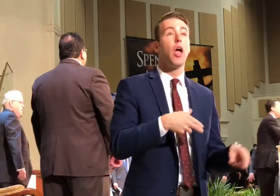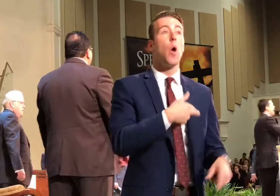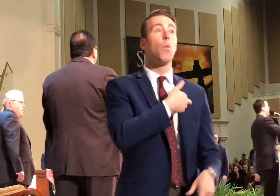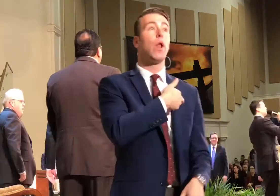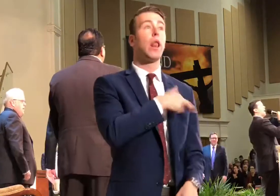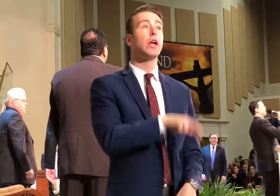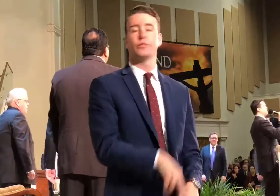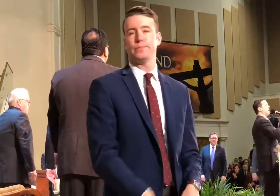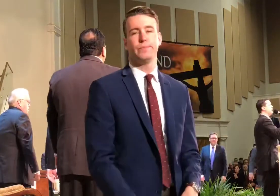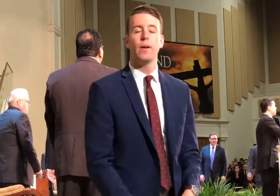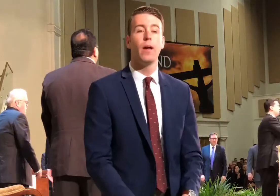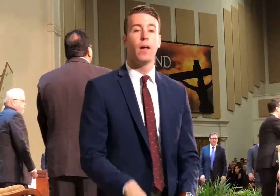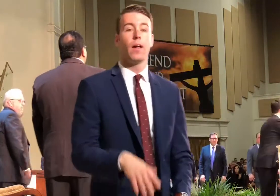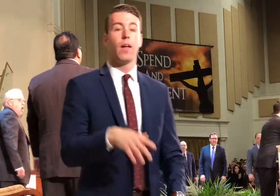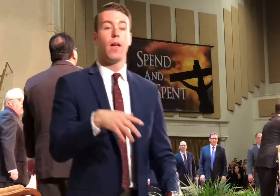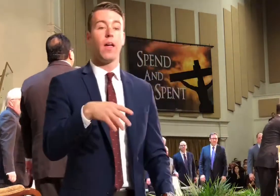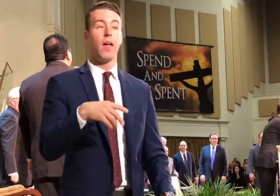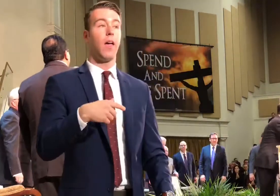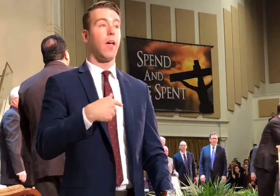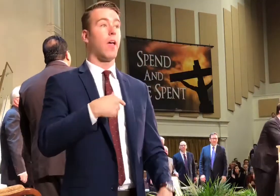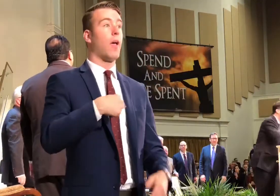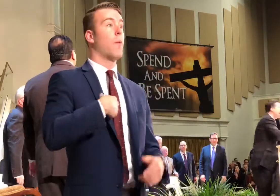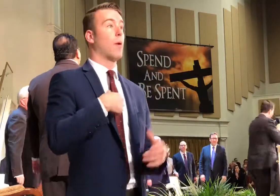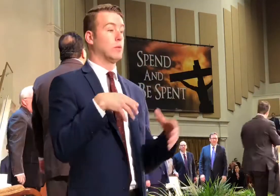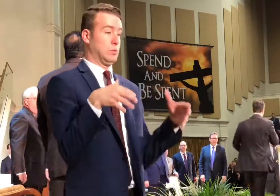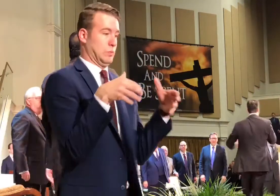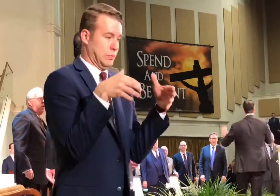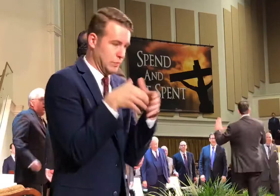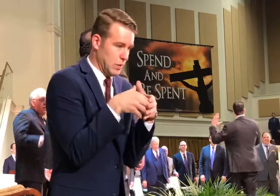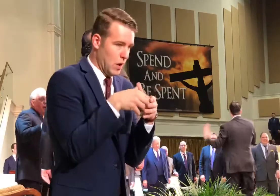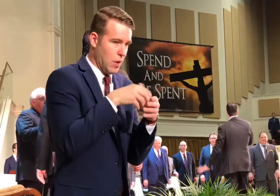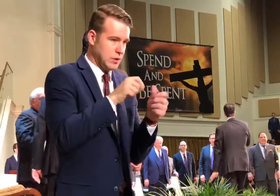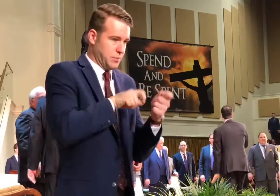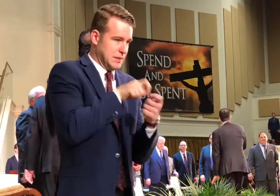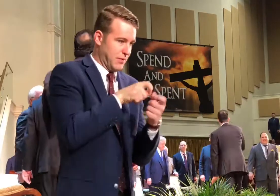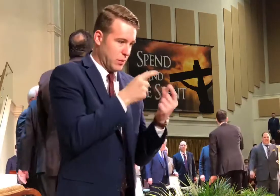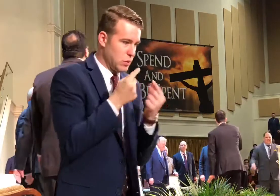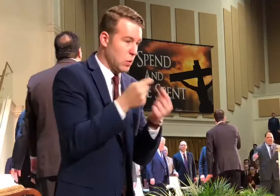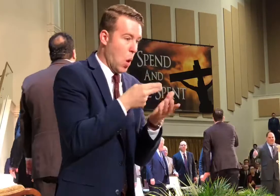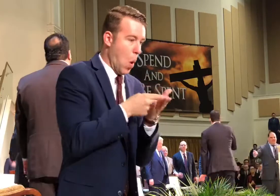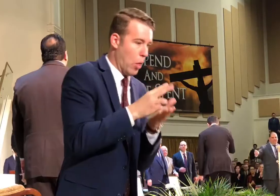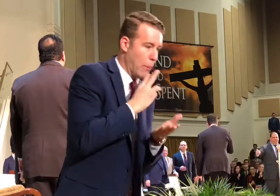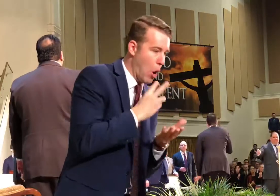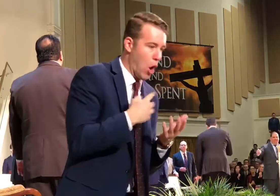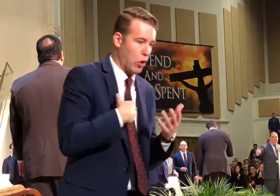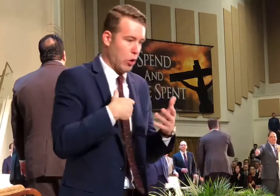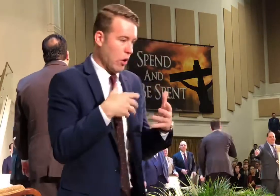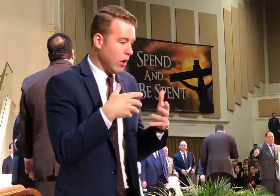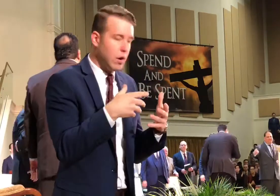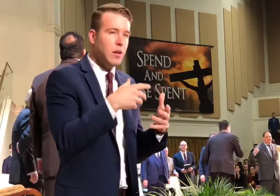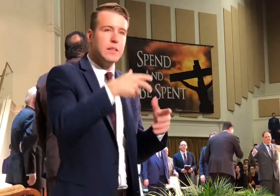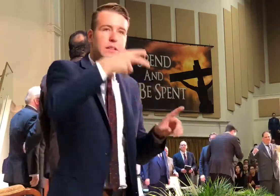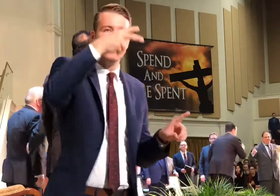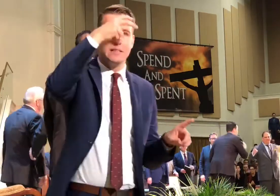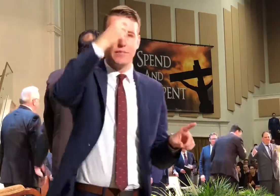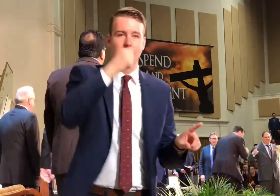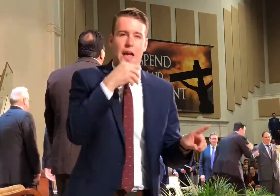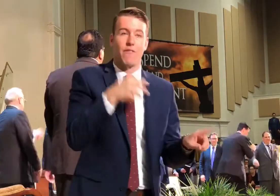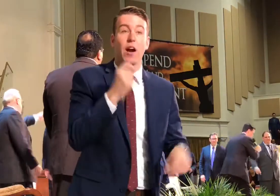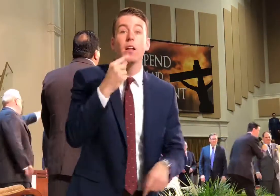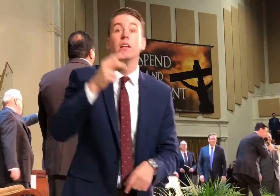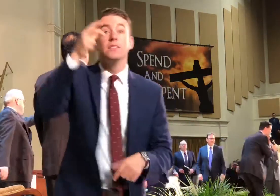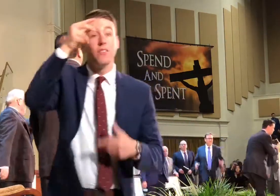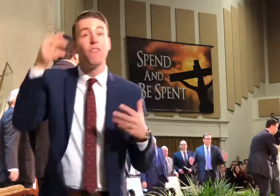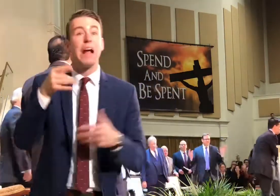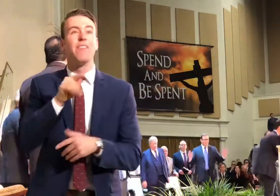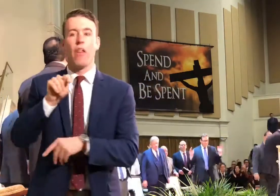religion. He's not afraid of stained glass windows. He's not afraid of holy water. But he is definitely afraid of the